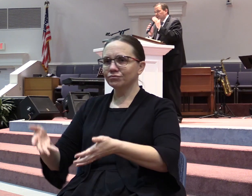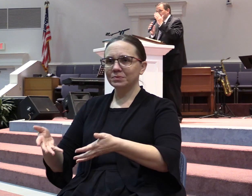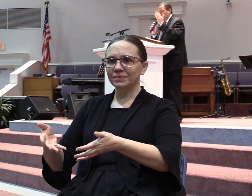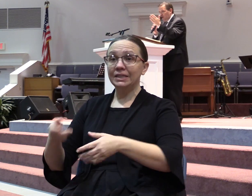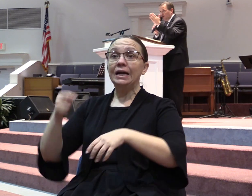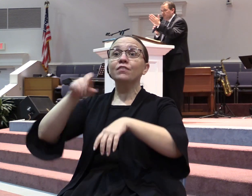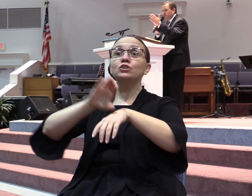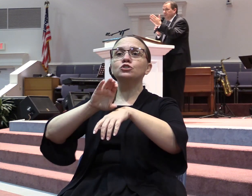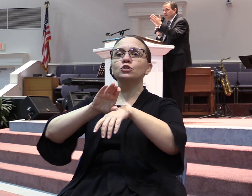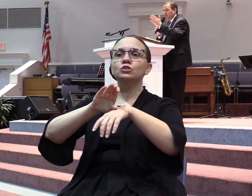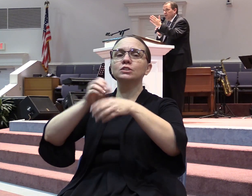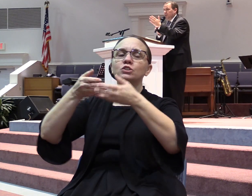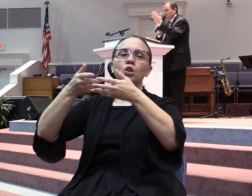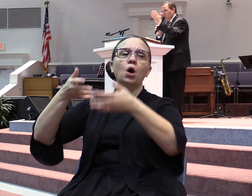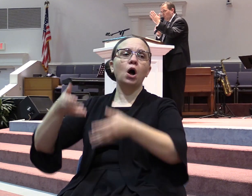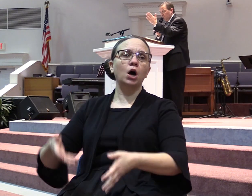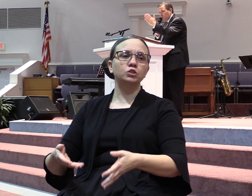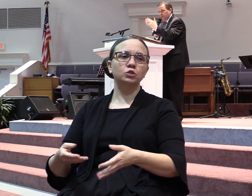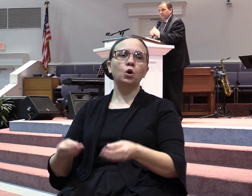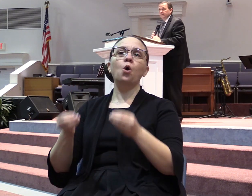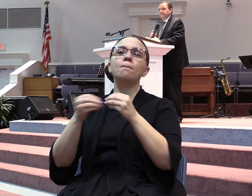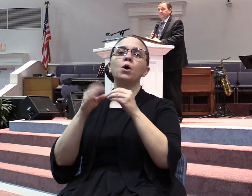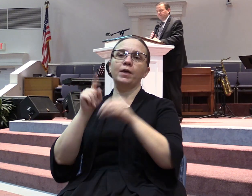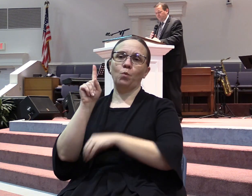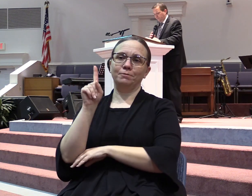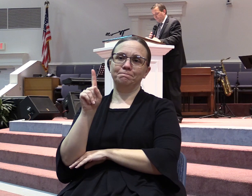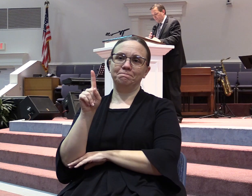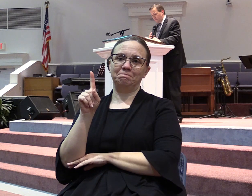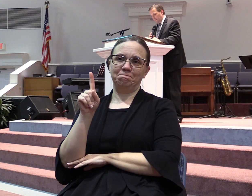This church has lost more than one.